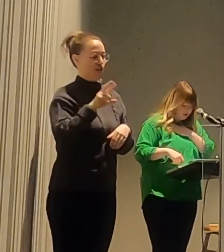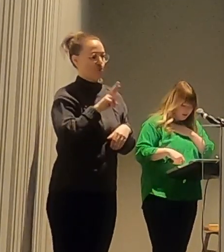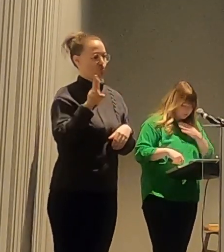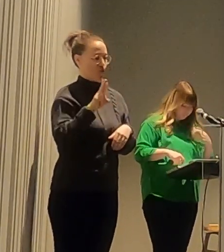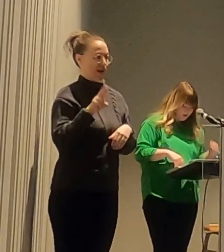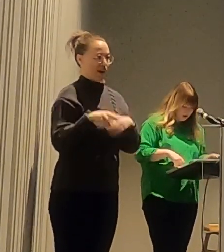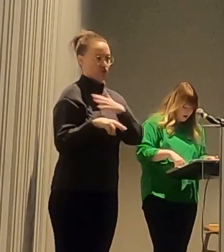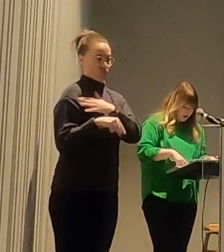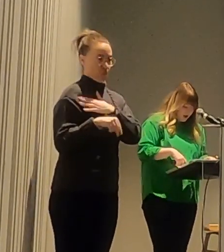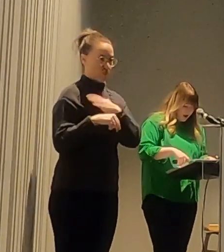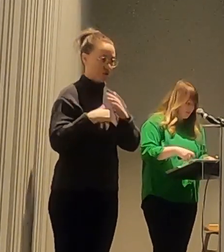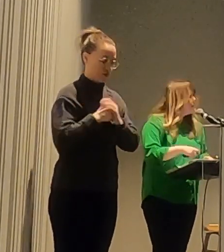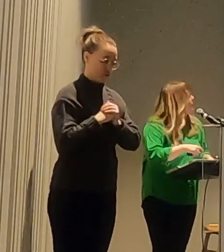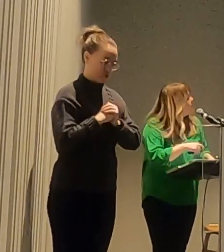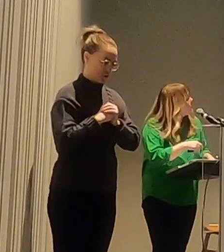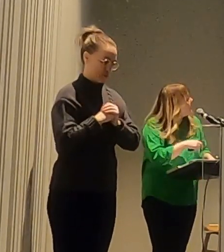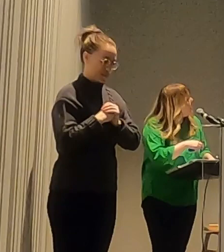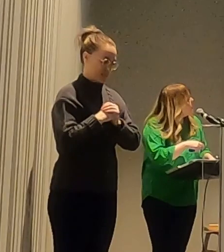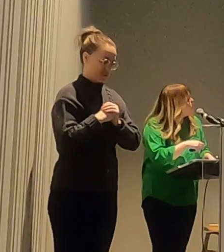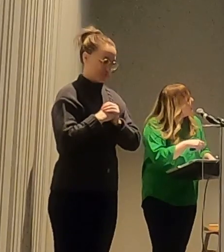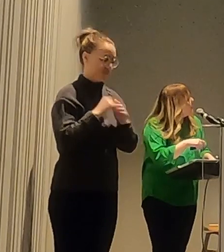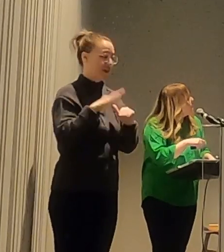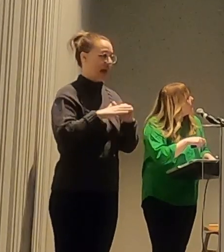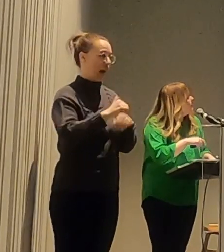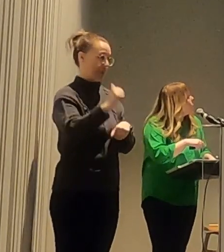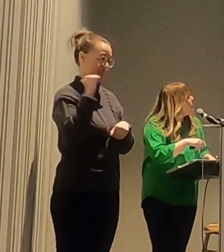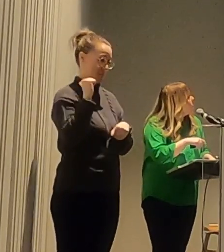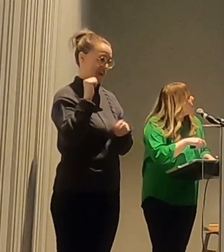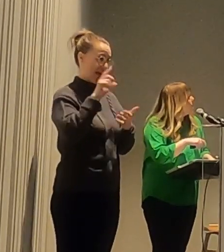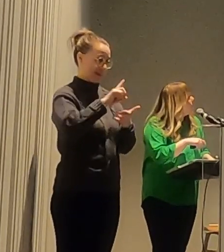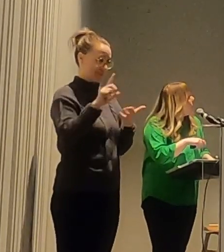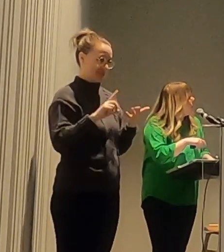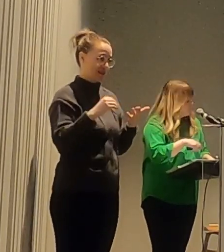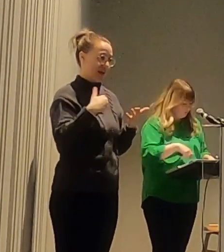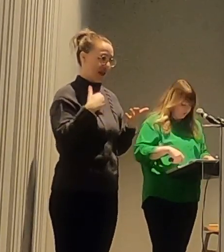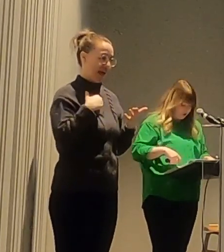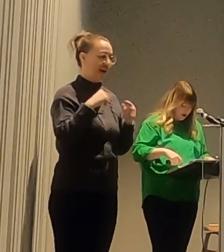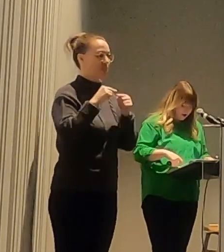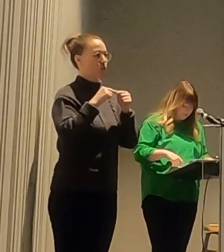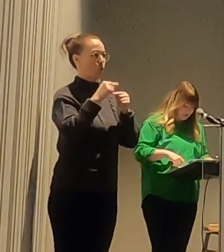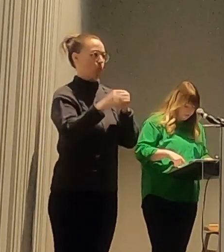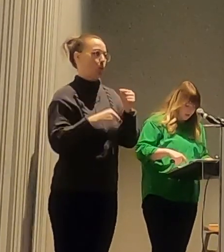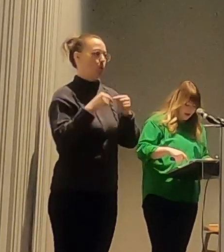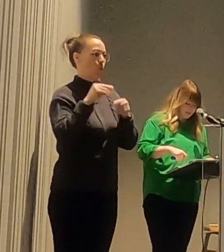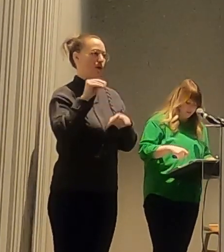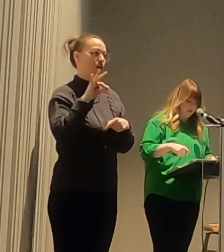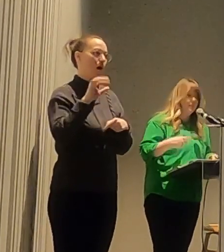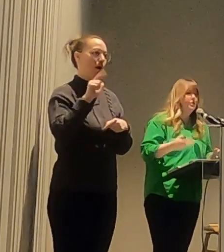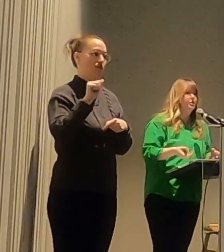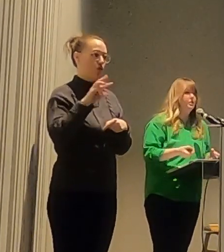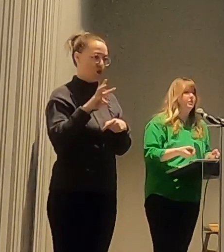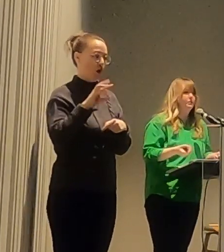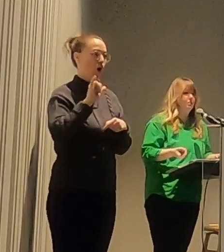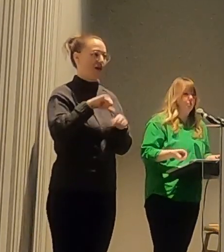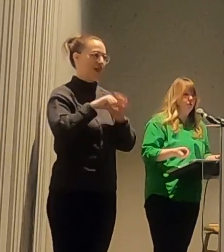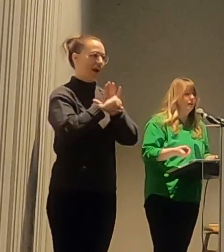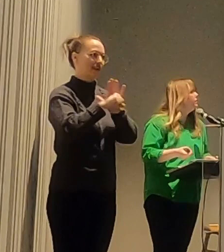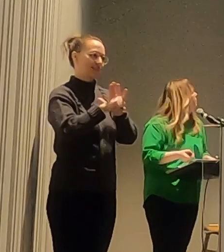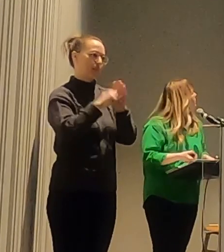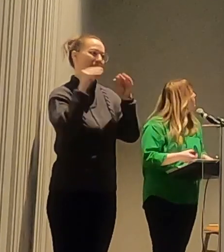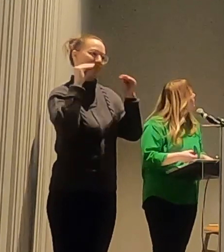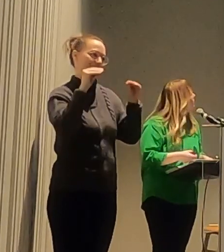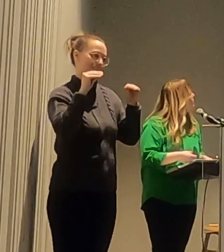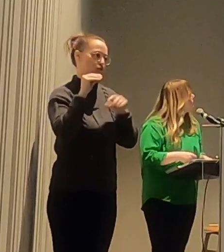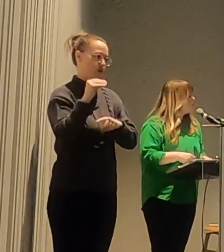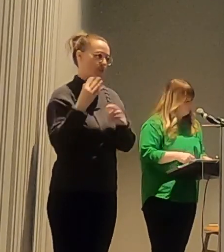on the shoulder. And then under that, we have the wheel of law, which symbolizes the teachings of the